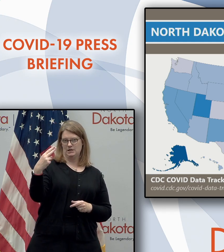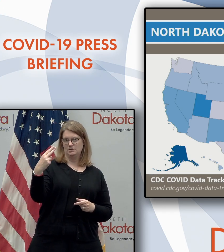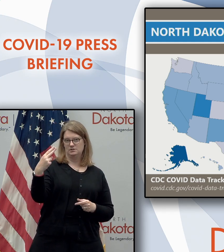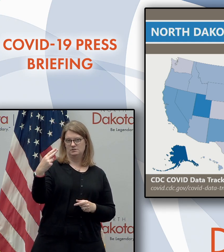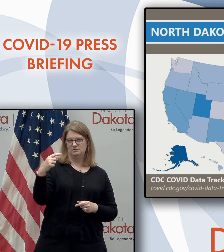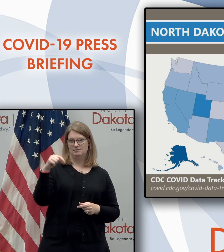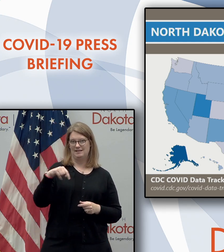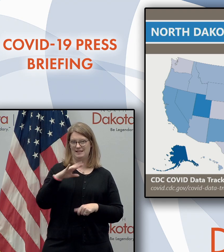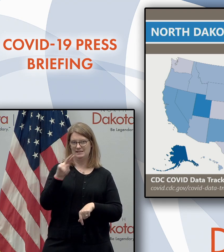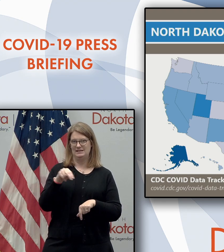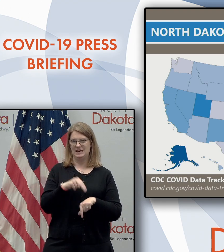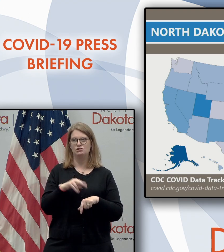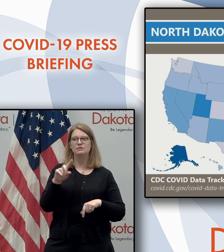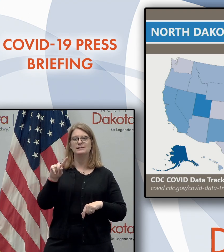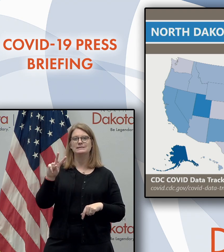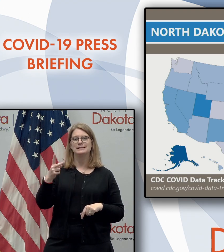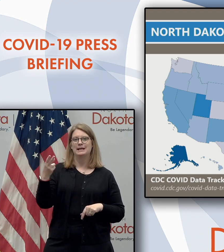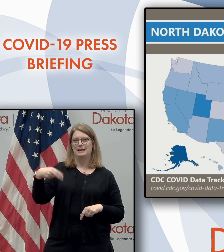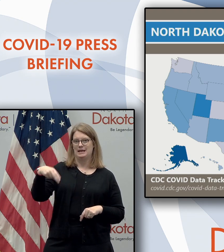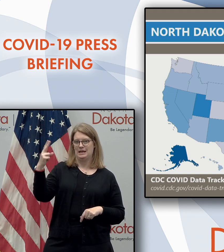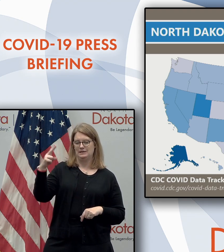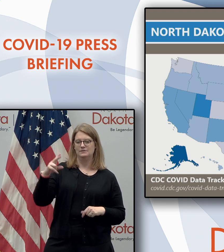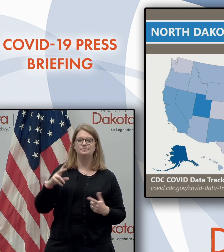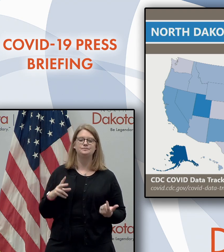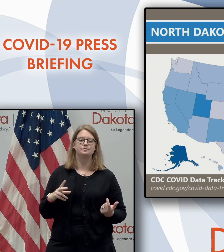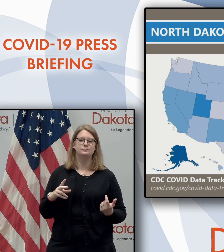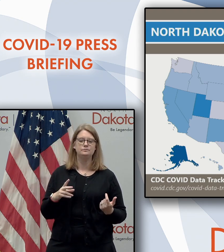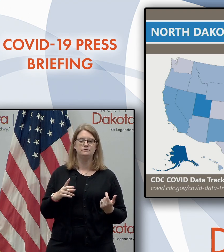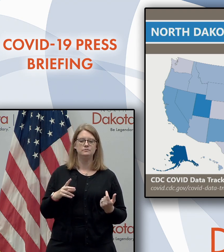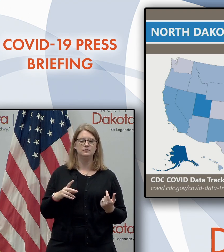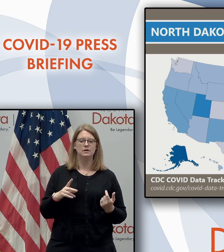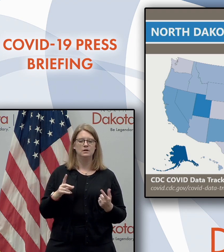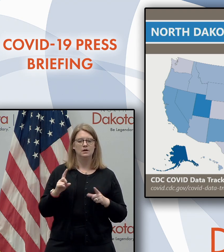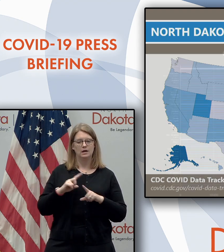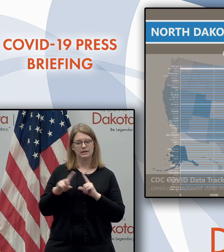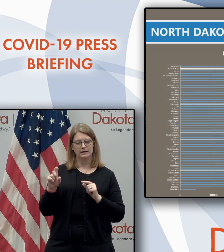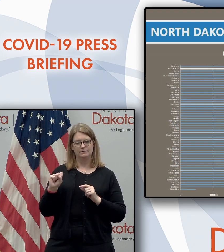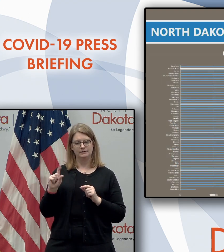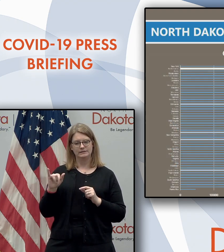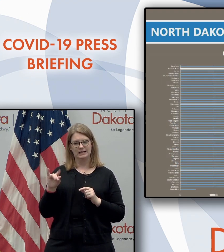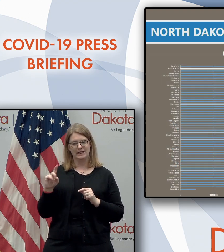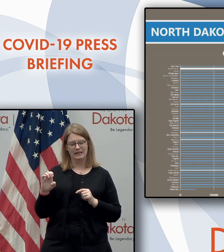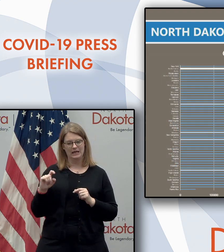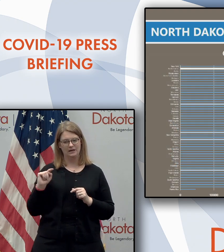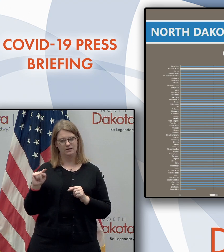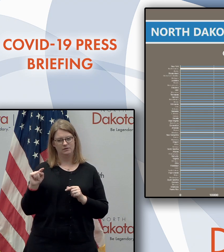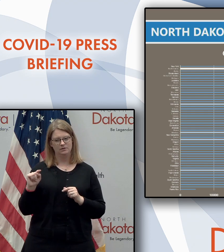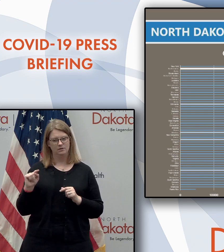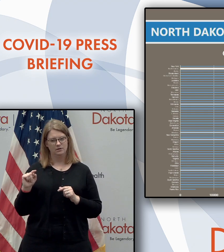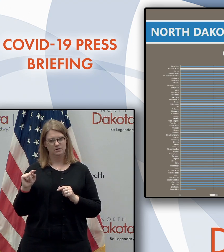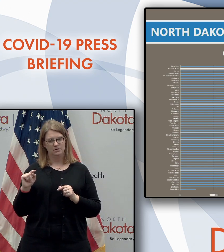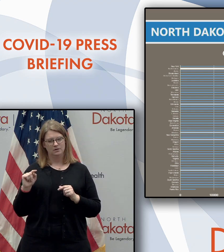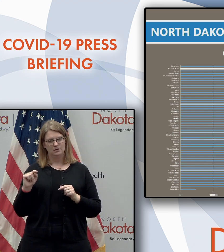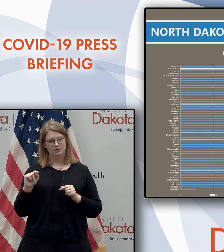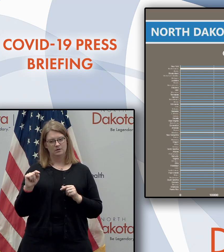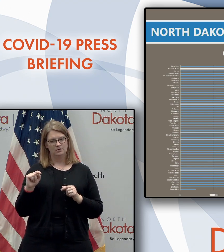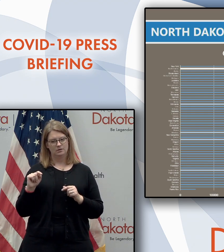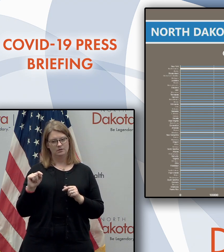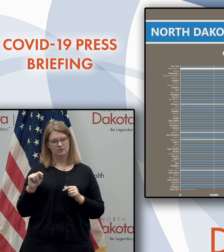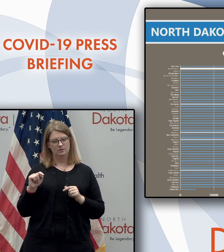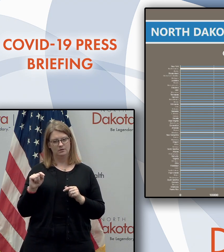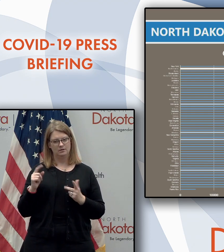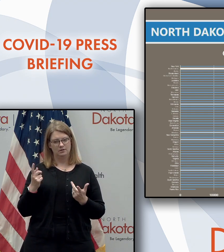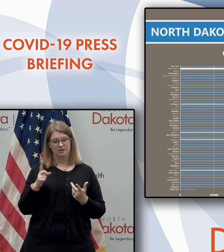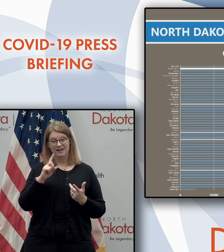in the nation. And if we take a look at that on another slide, which shows the lead that we have